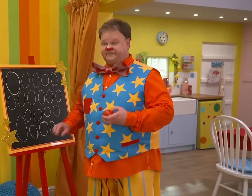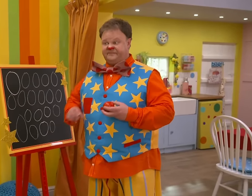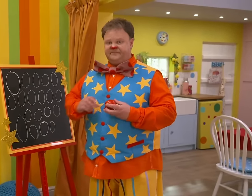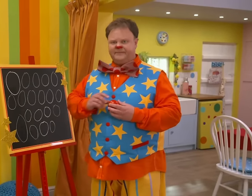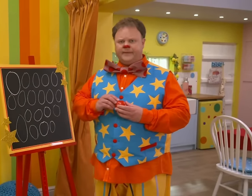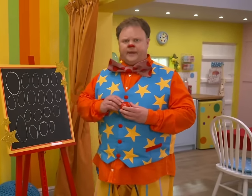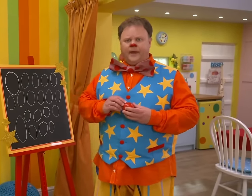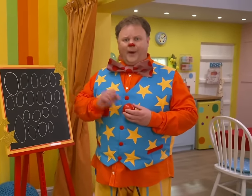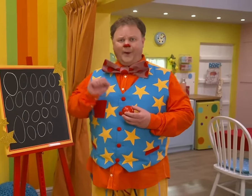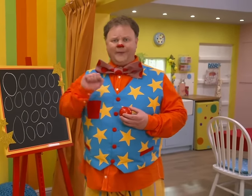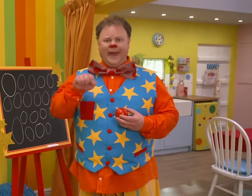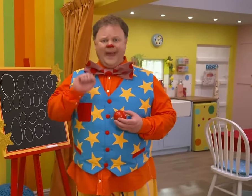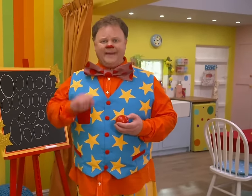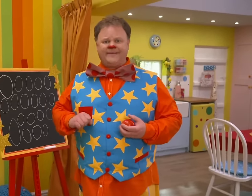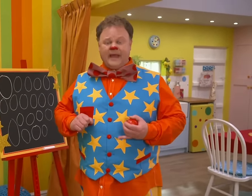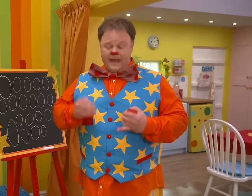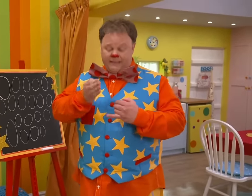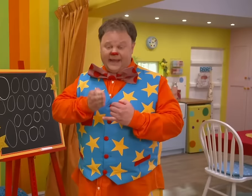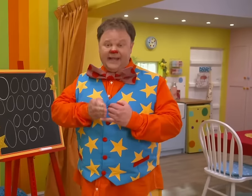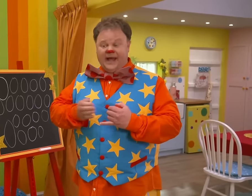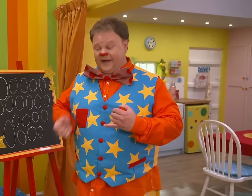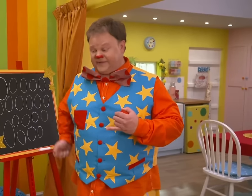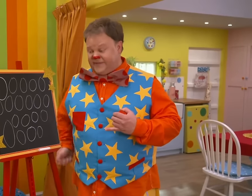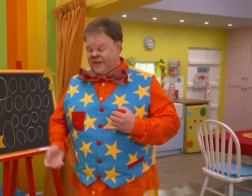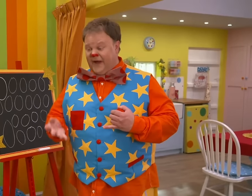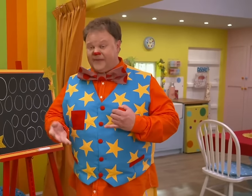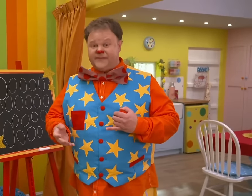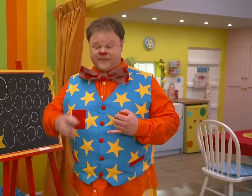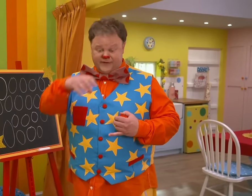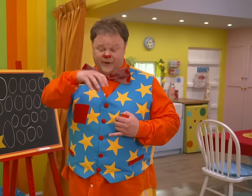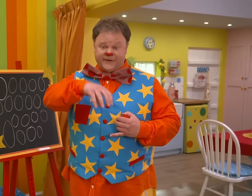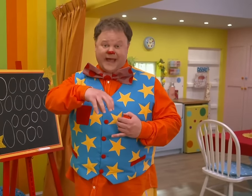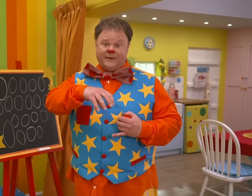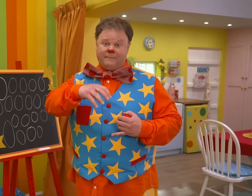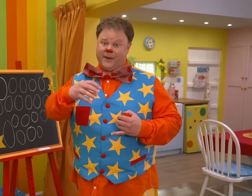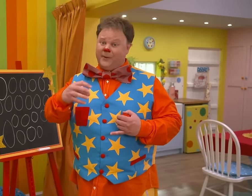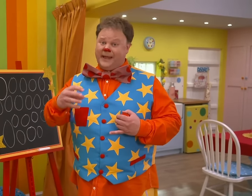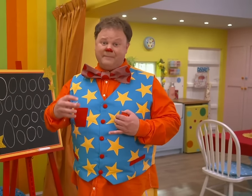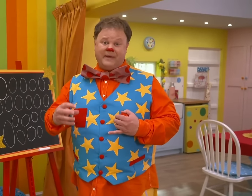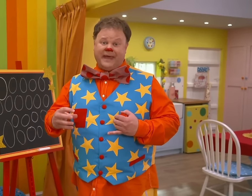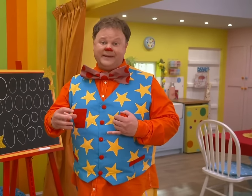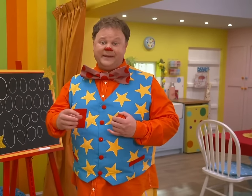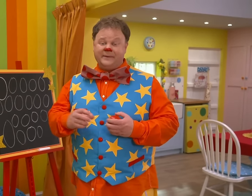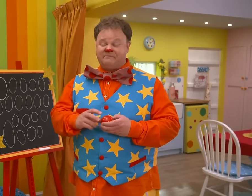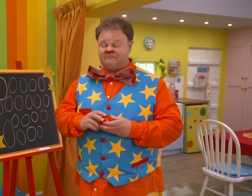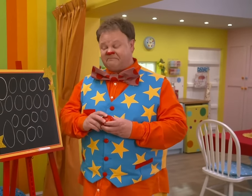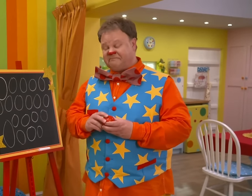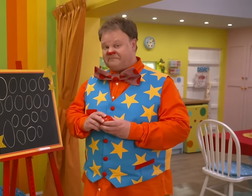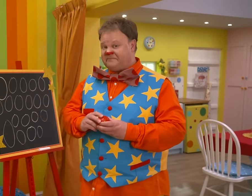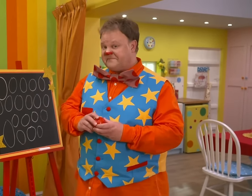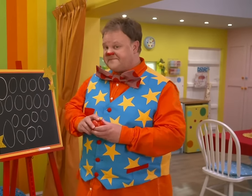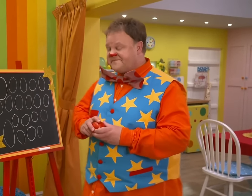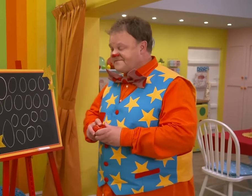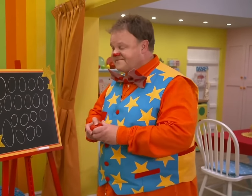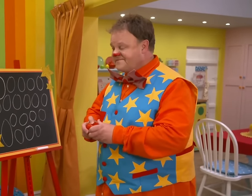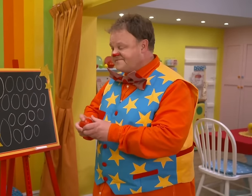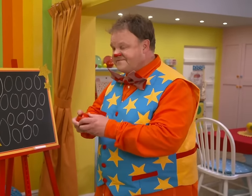Mr. Tumble? Oh, yes. My last chance to knock down a bowling pin. I'm sure you can do it,